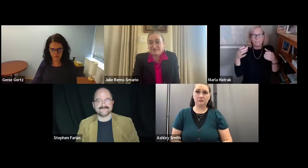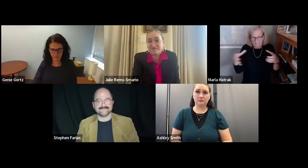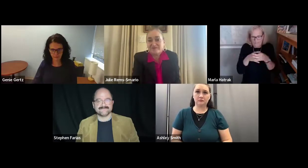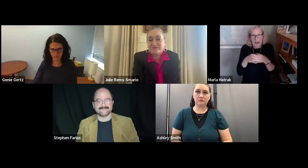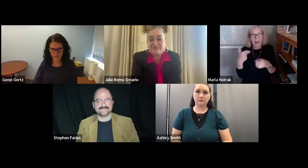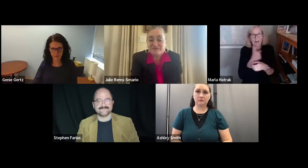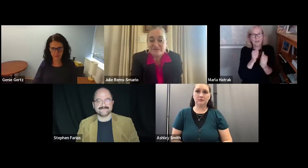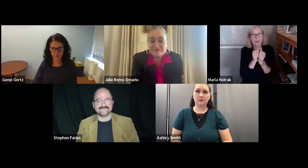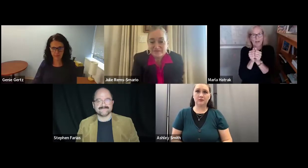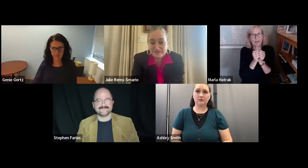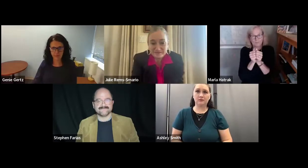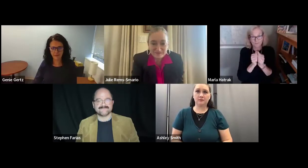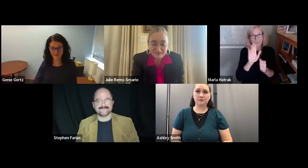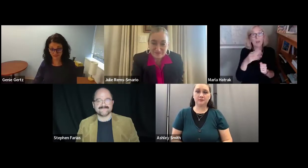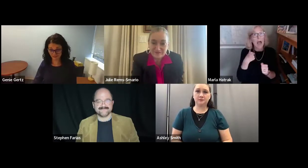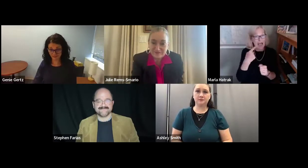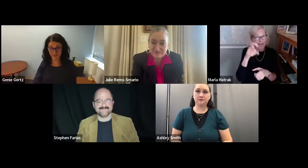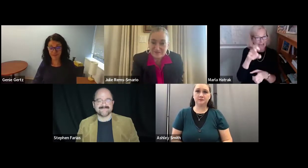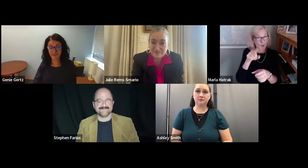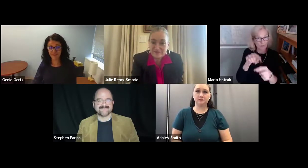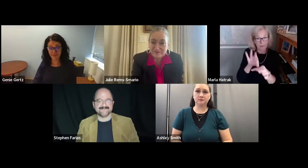But if we look at language,